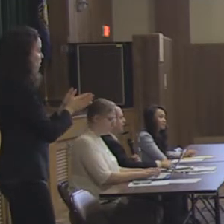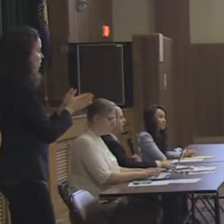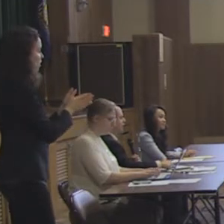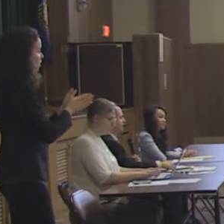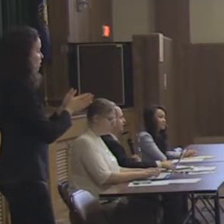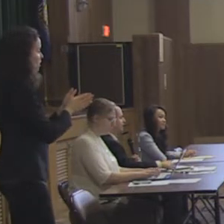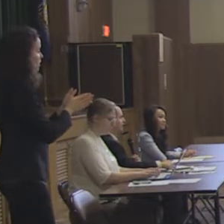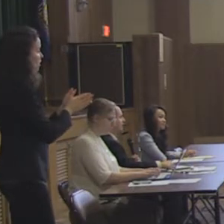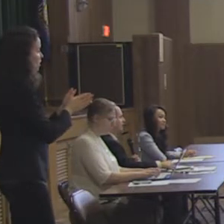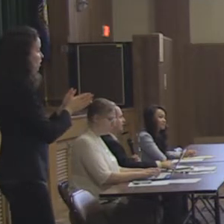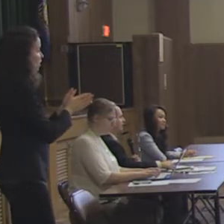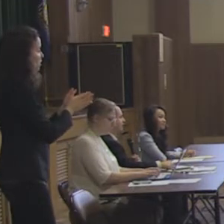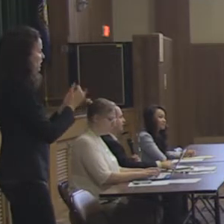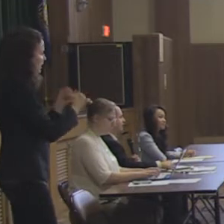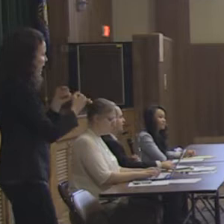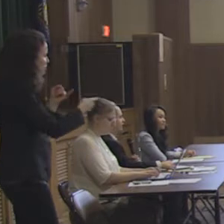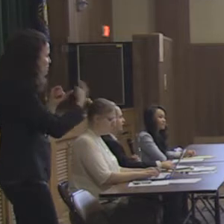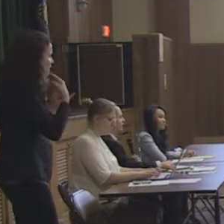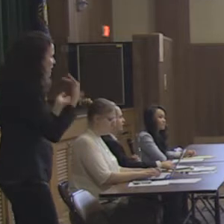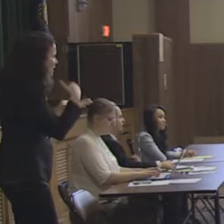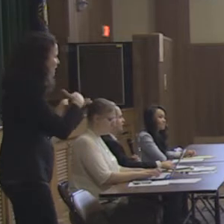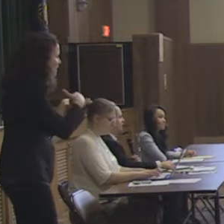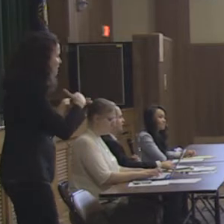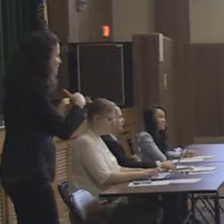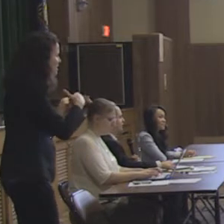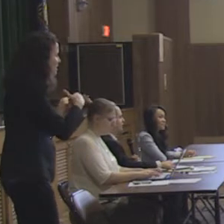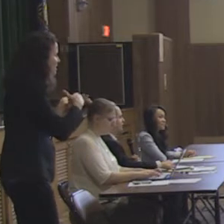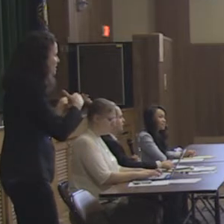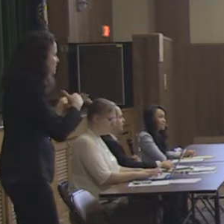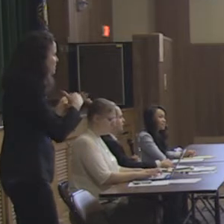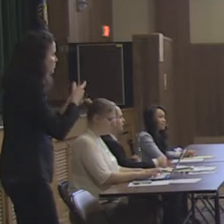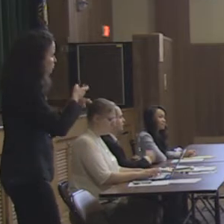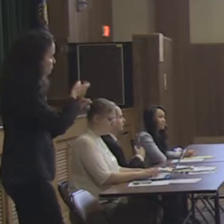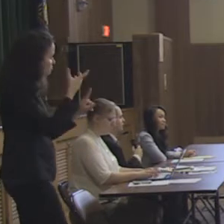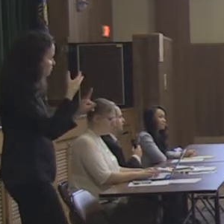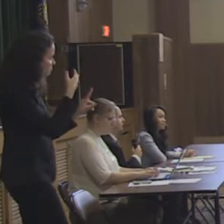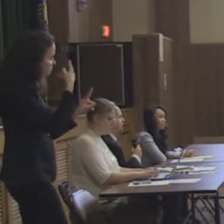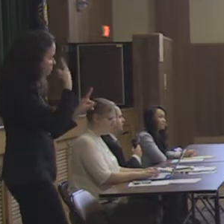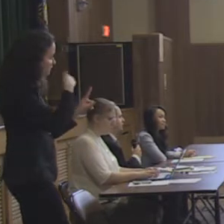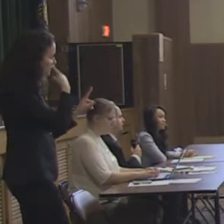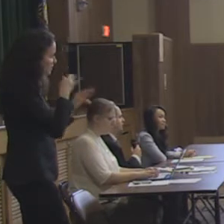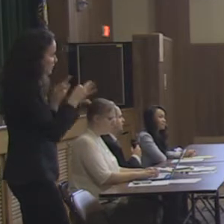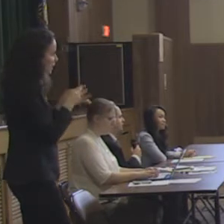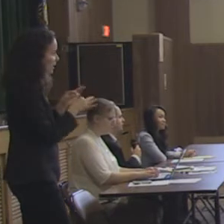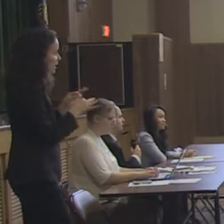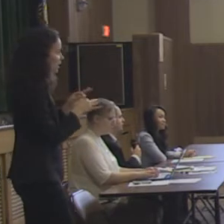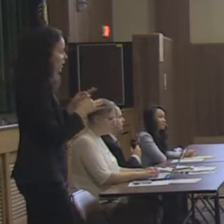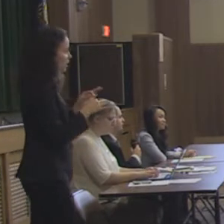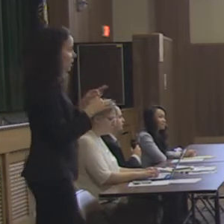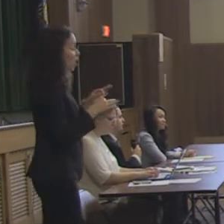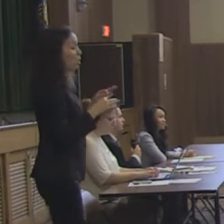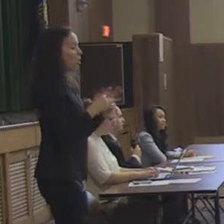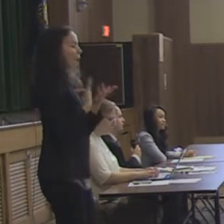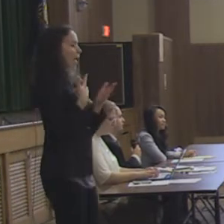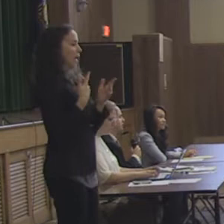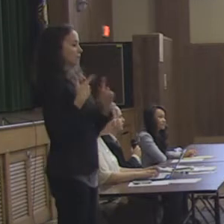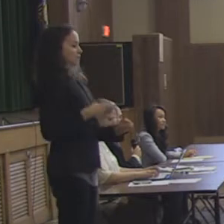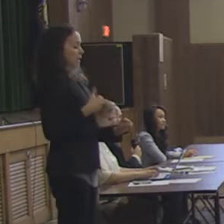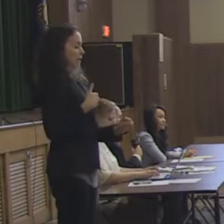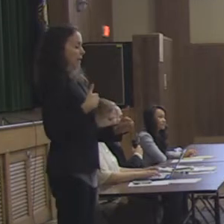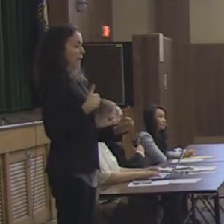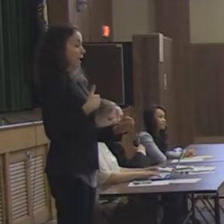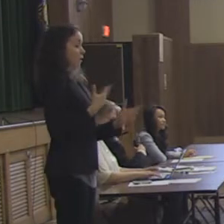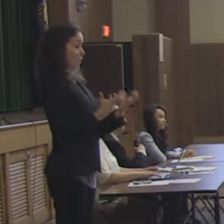Just go over the last piece you said one more time and elaborate a little bit, please? I would say more,